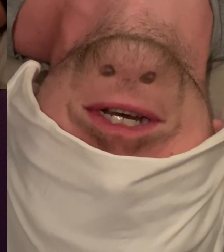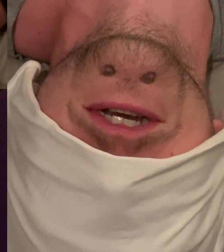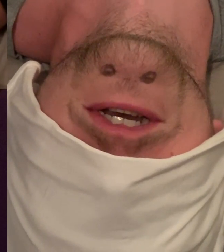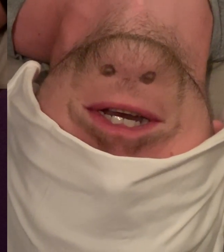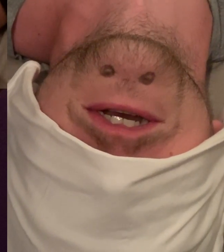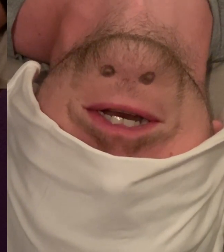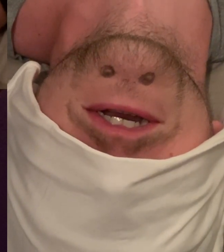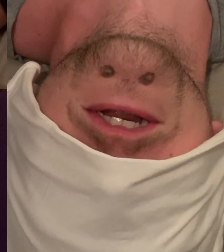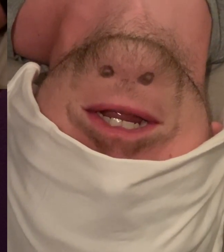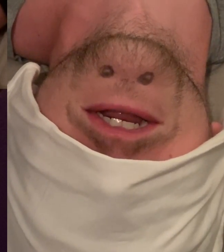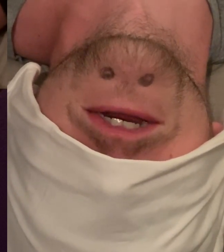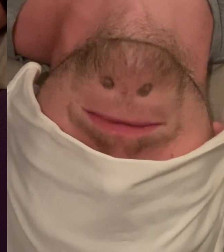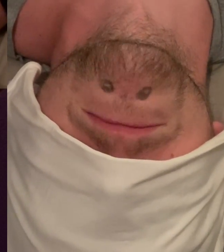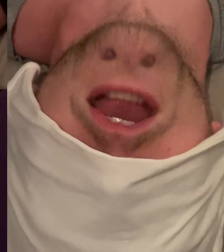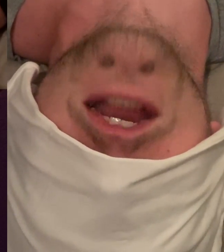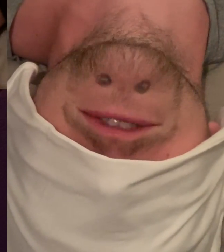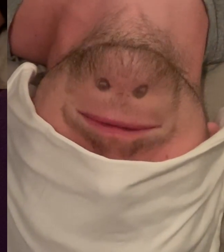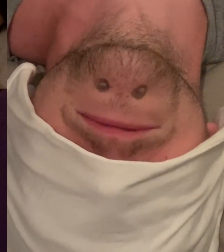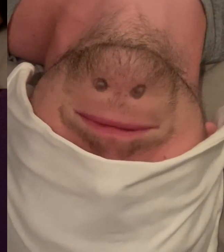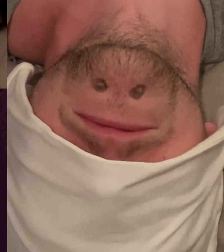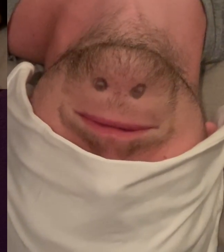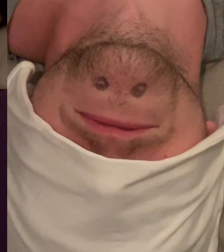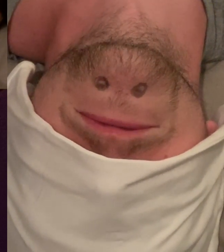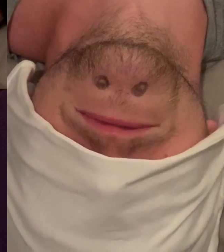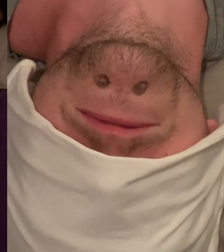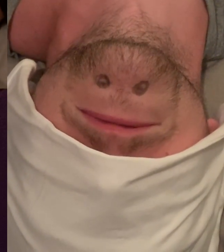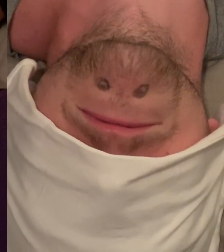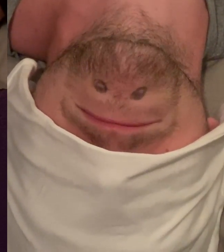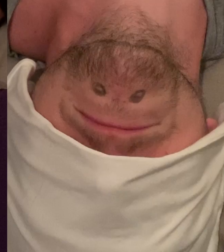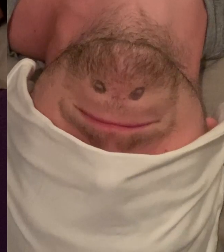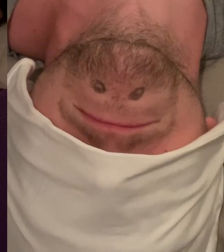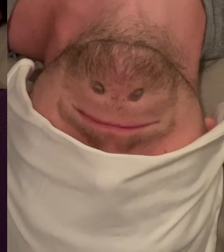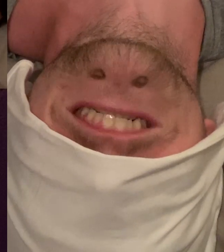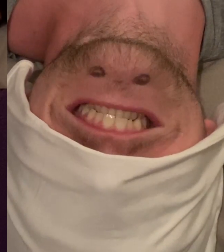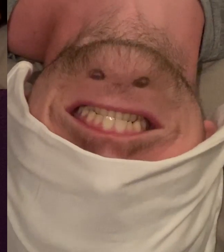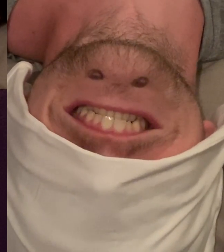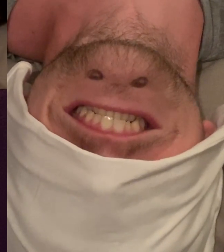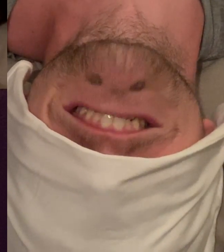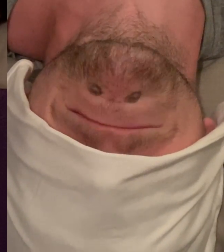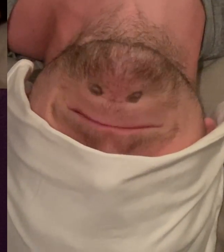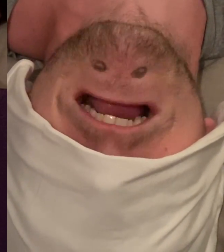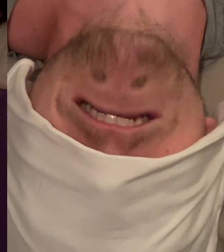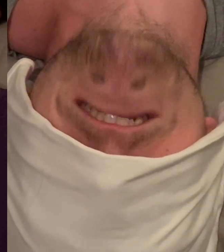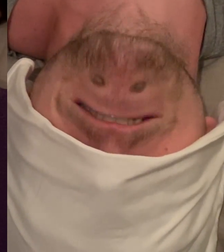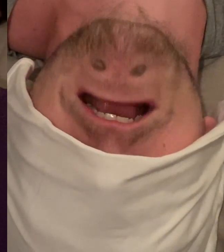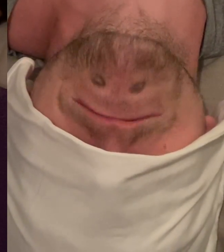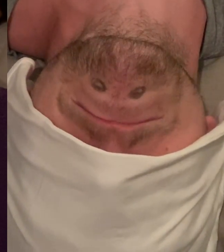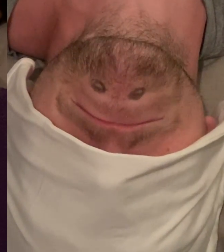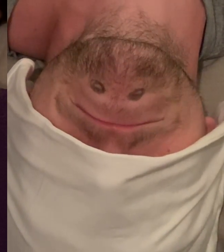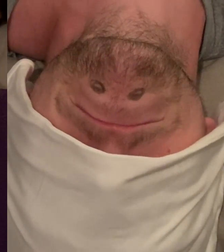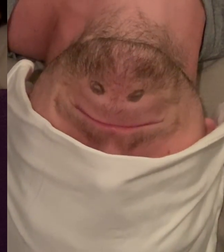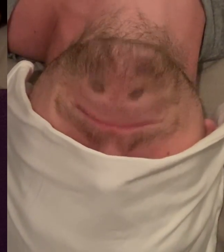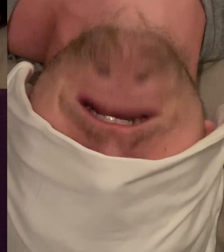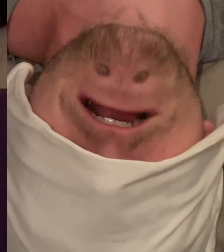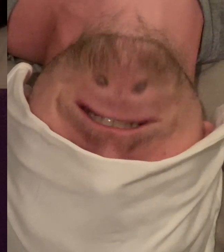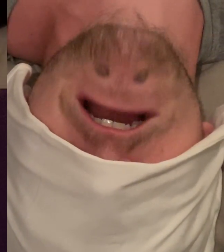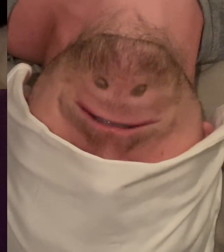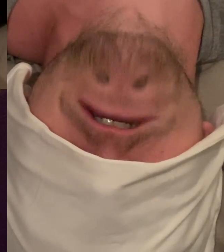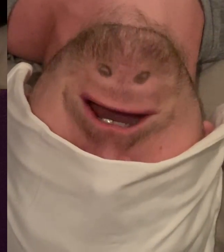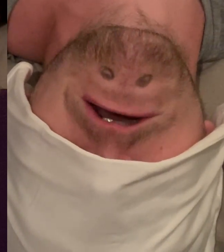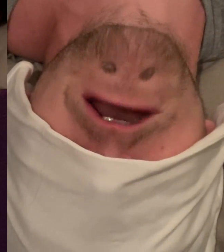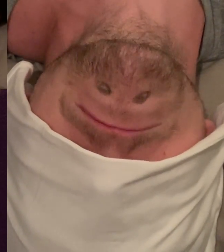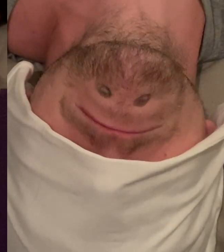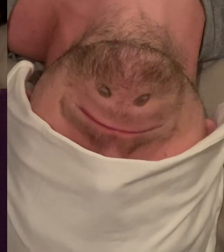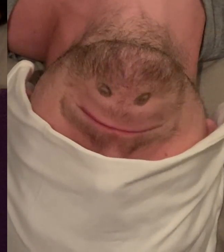Just for elementary? Yes. Oh, that's perfect. Mhm. Juan Julio loves ASL in elementary classrooms. Yes,